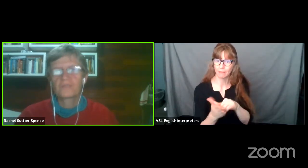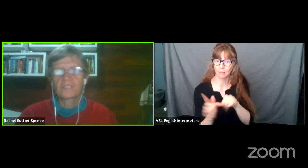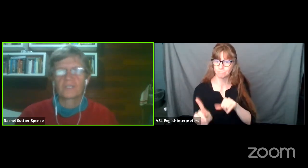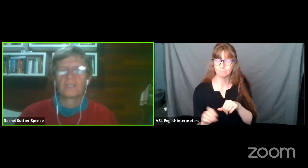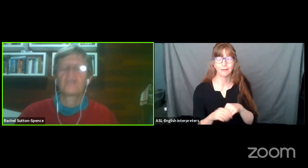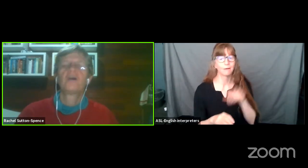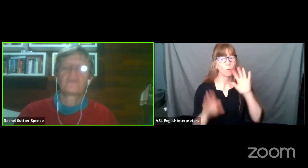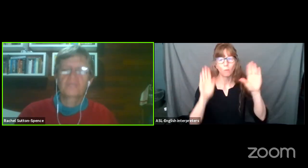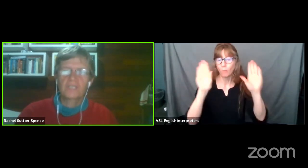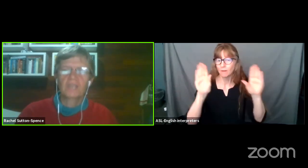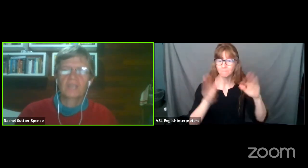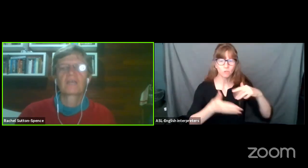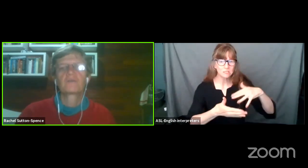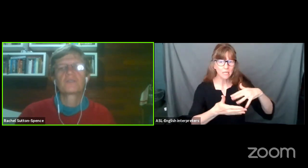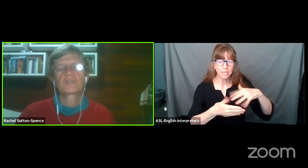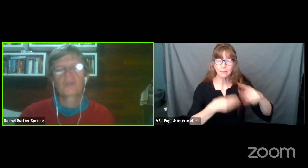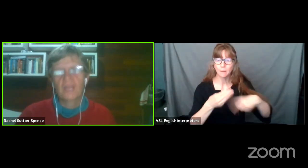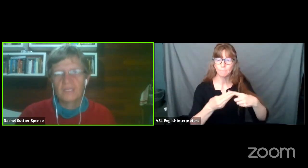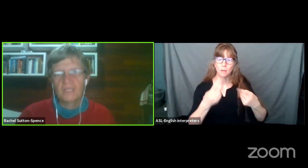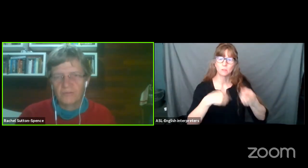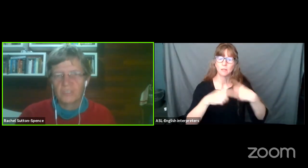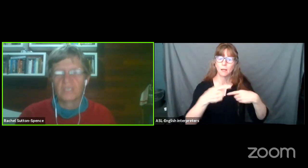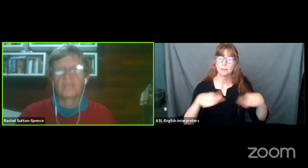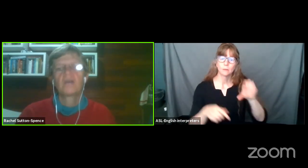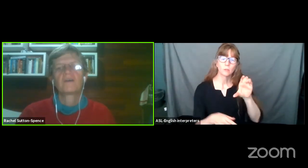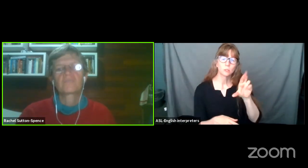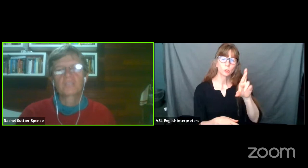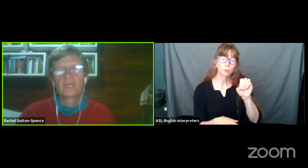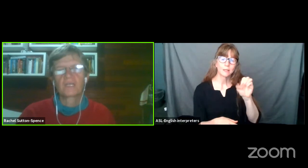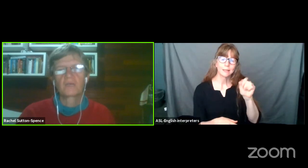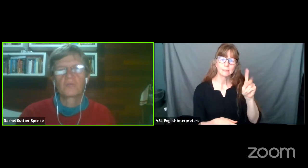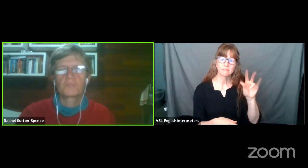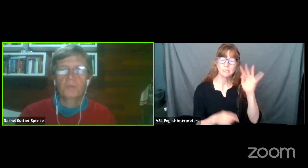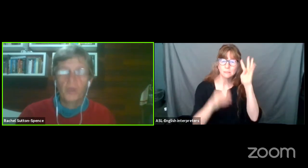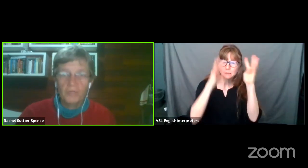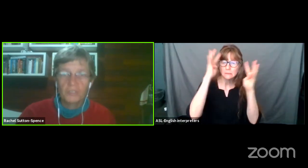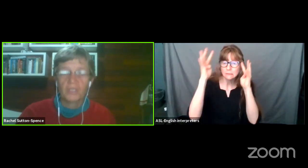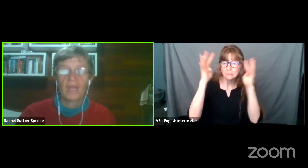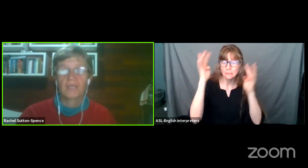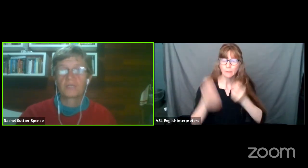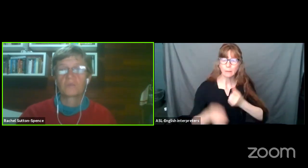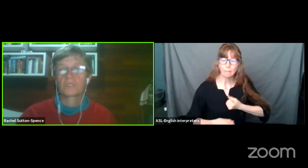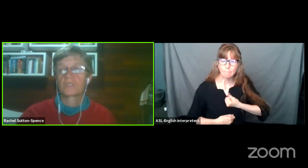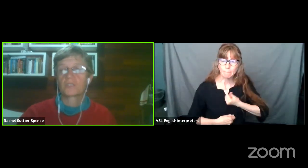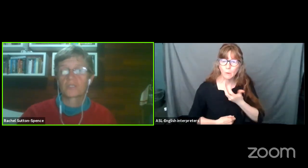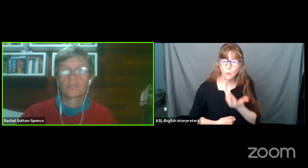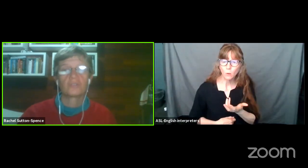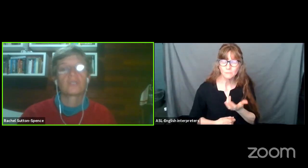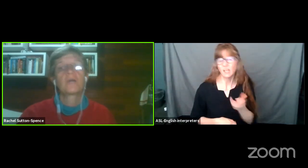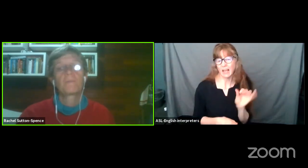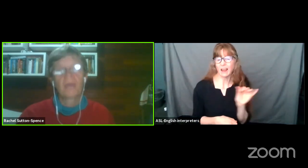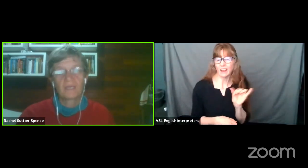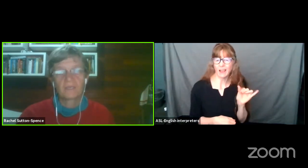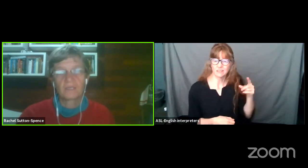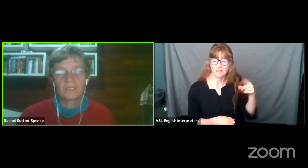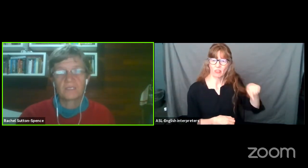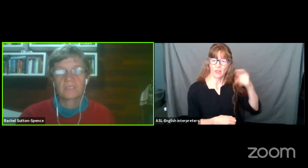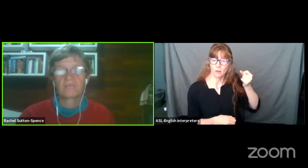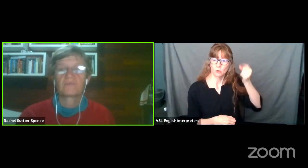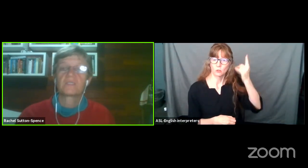wonderful study of sign language creativity, of sign language poetry as it was understood back